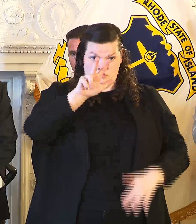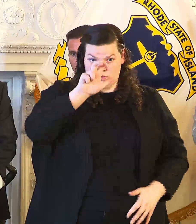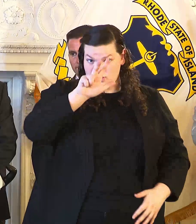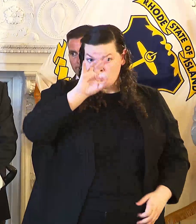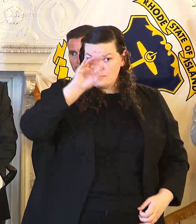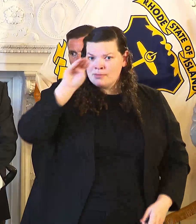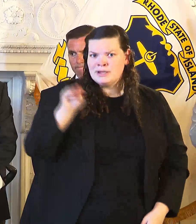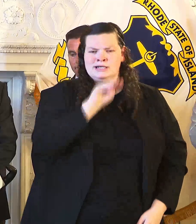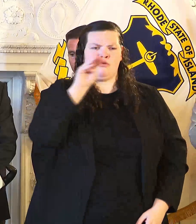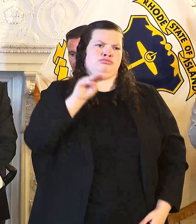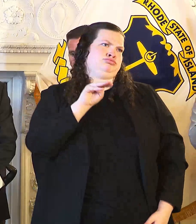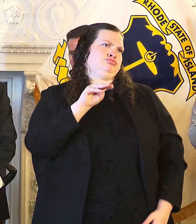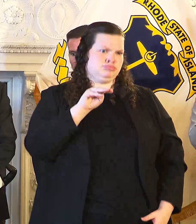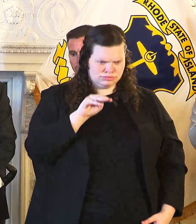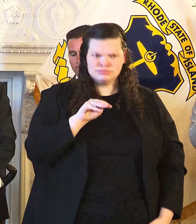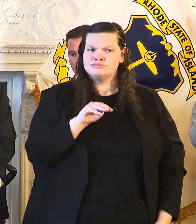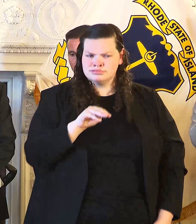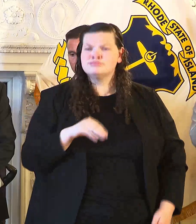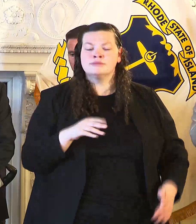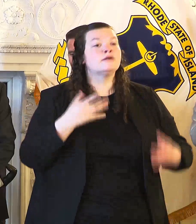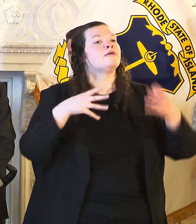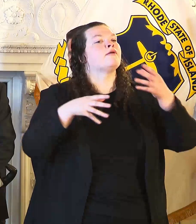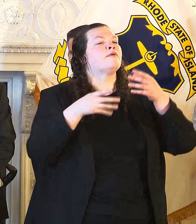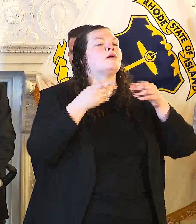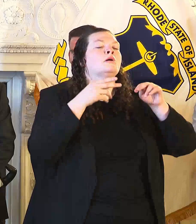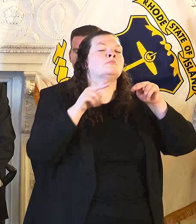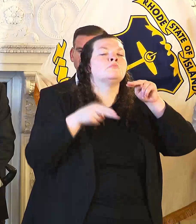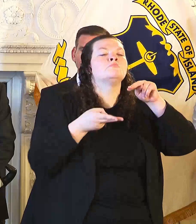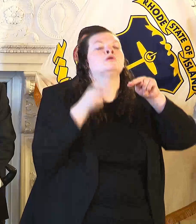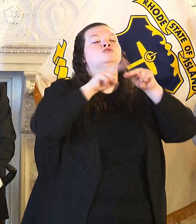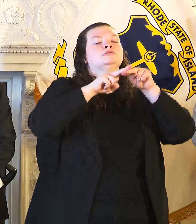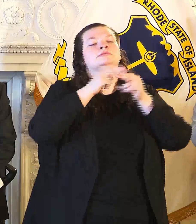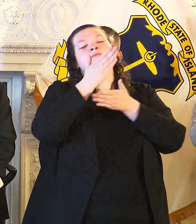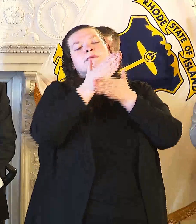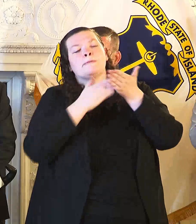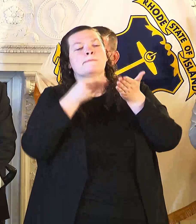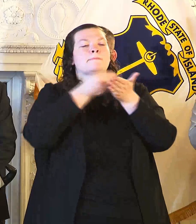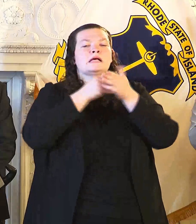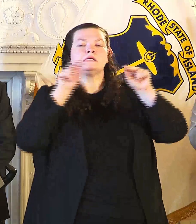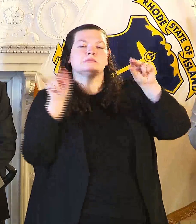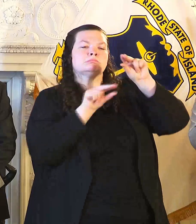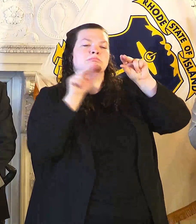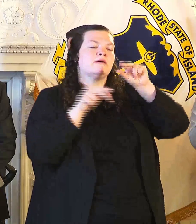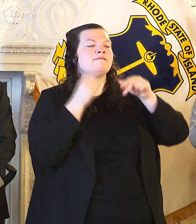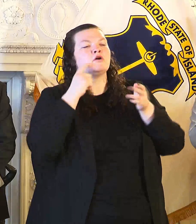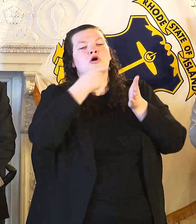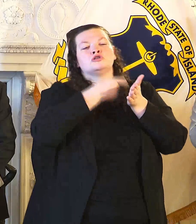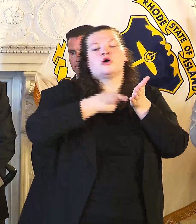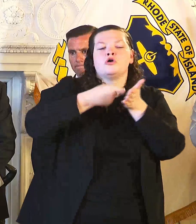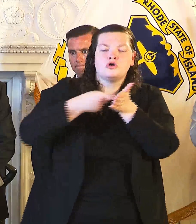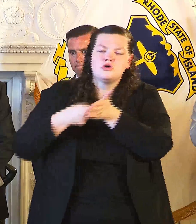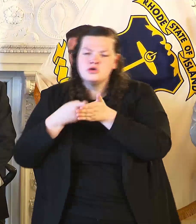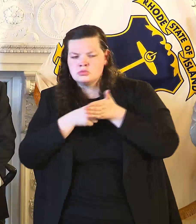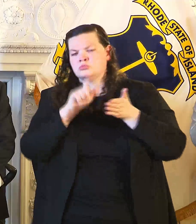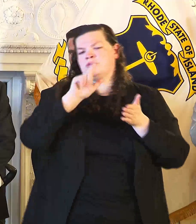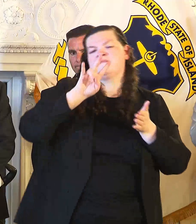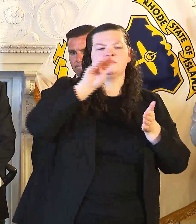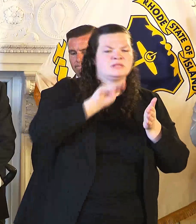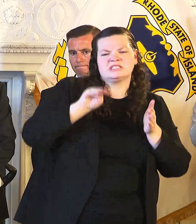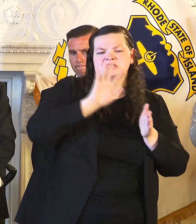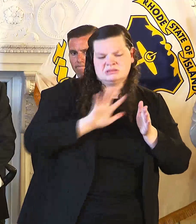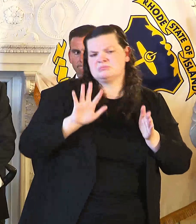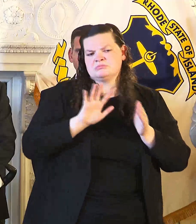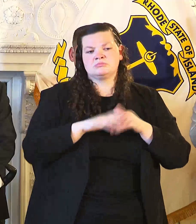up to 427. The main thing for the people in the state of Rhode Island to know is, one, we kept them safe during this time frame, which was the